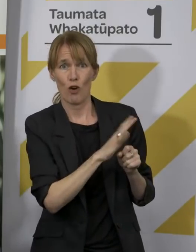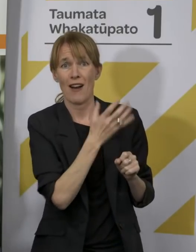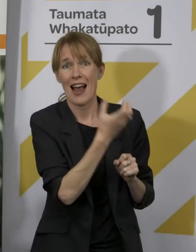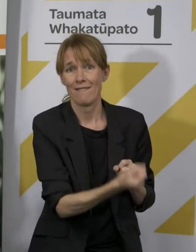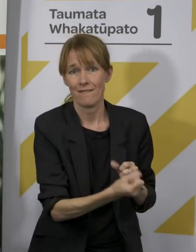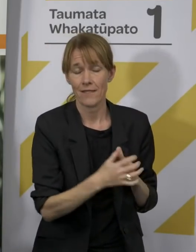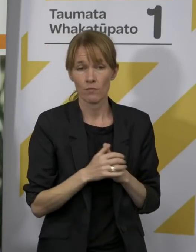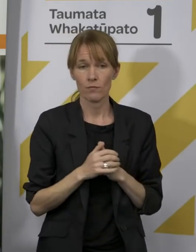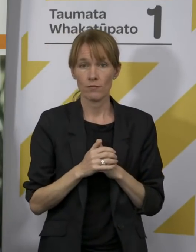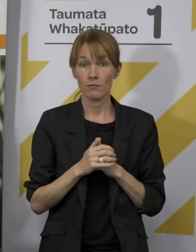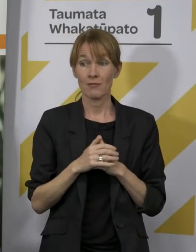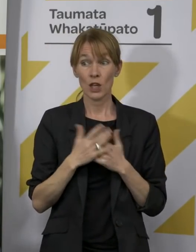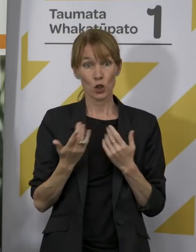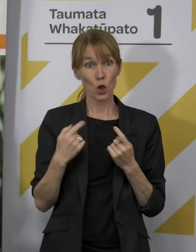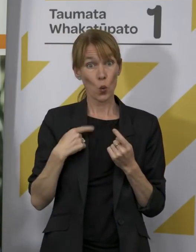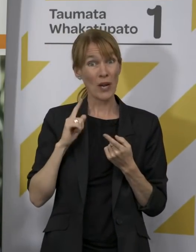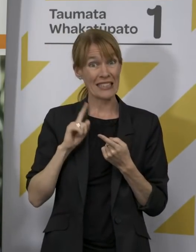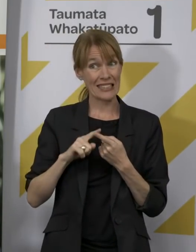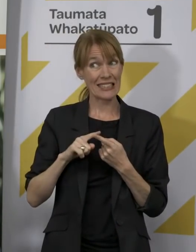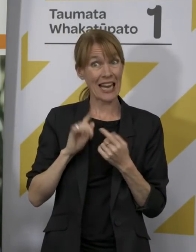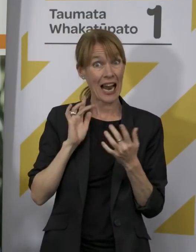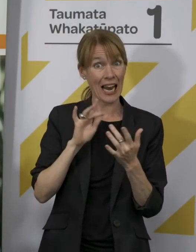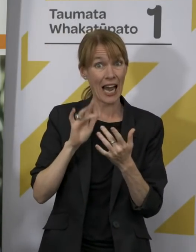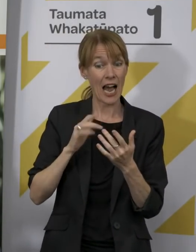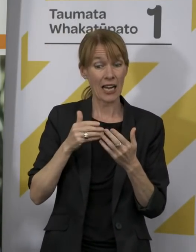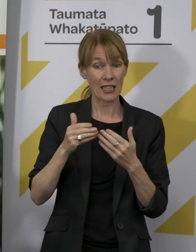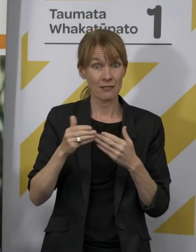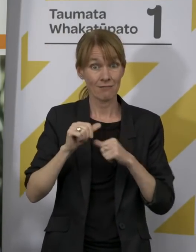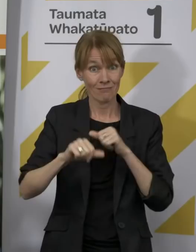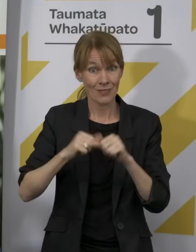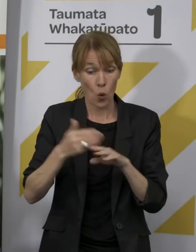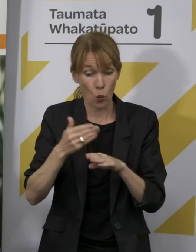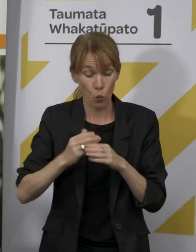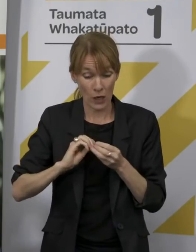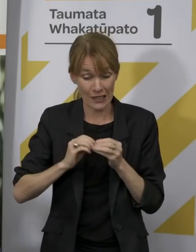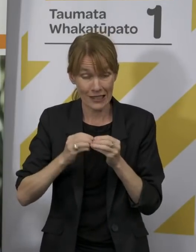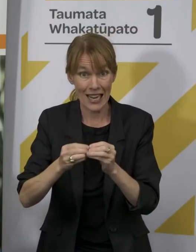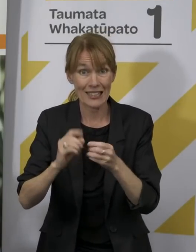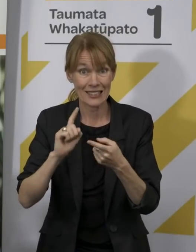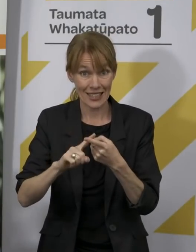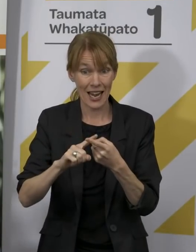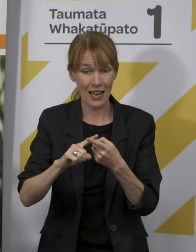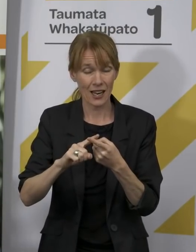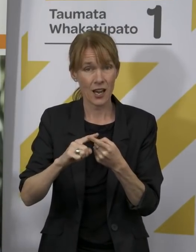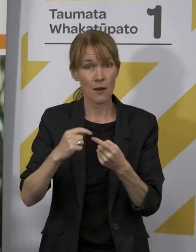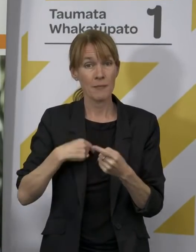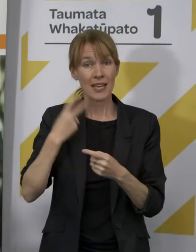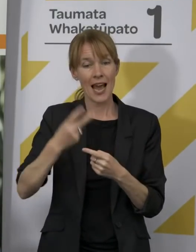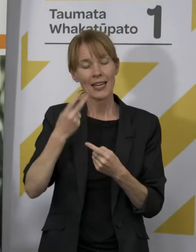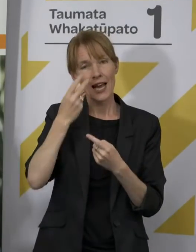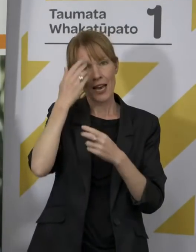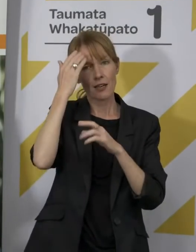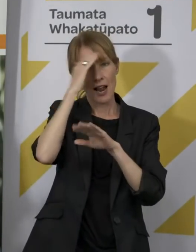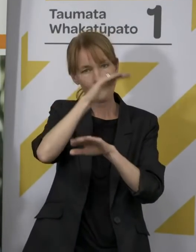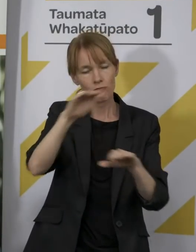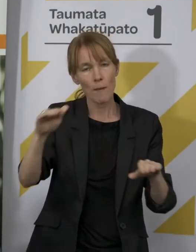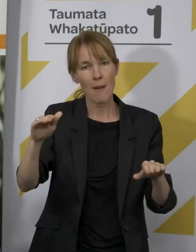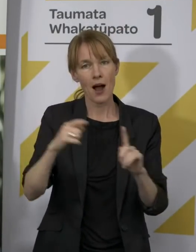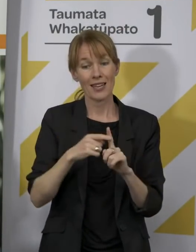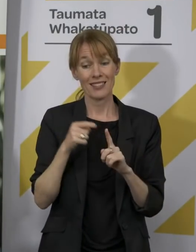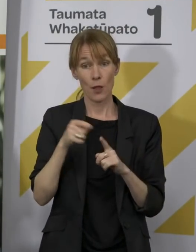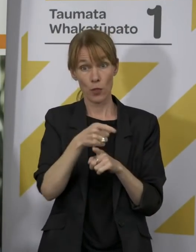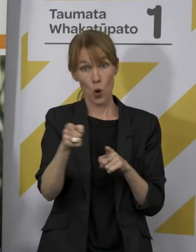Work is ongoing with that group, and just to reiterate, these are all people who have spent the 14 days in self-isolation, in managed isolation, and we are